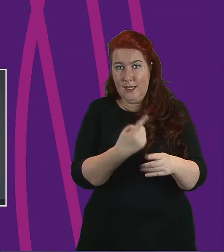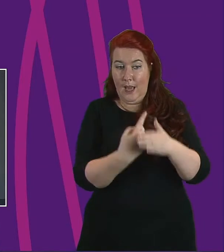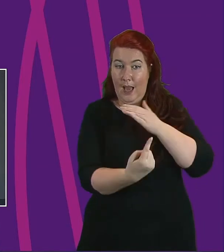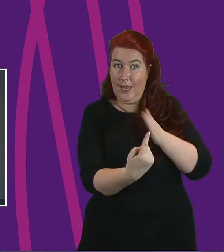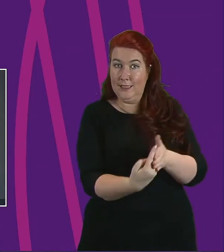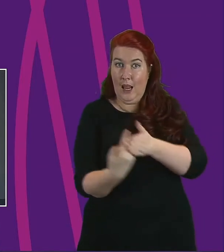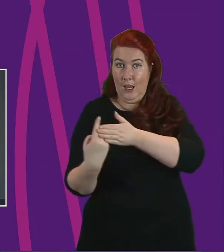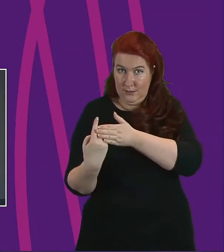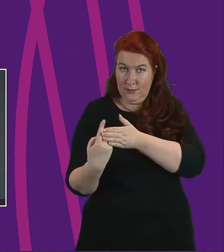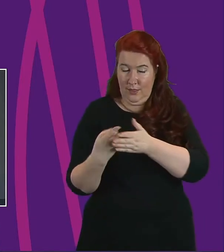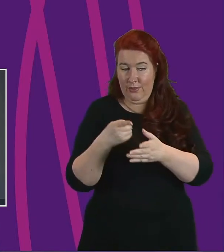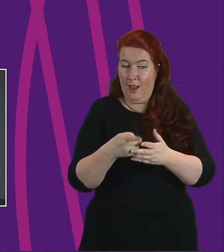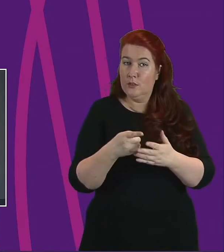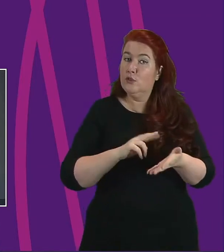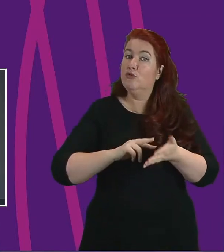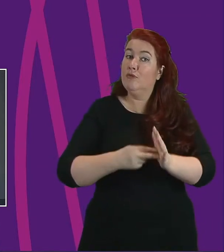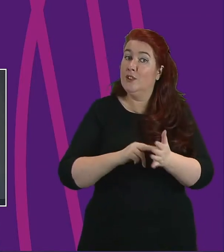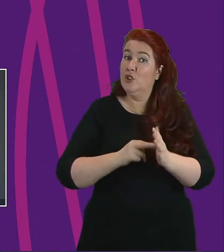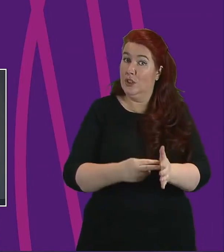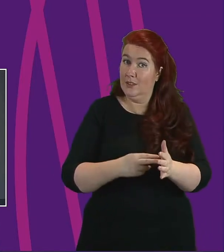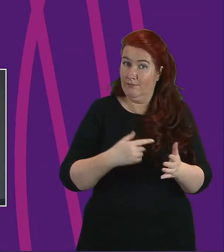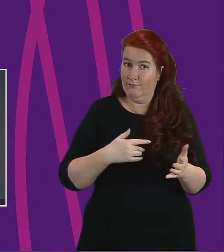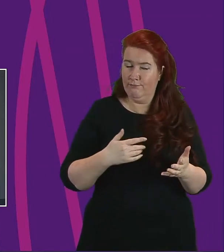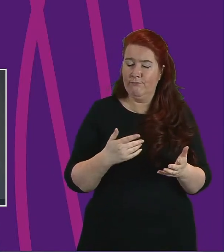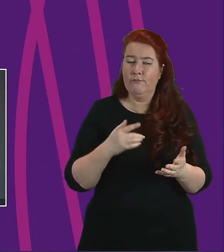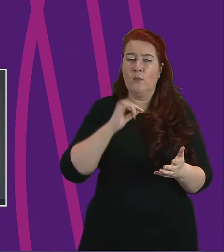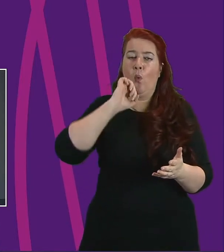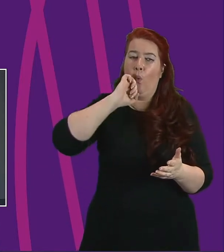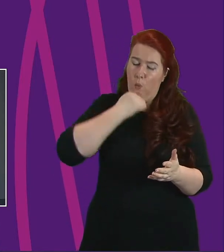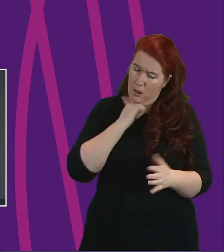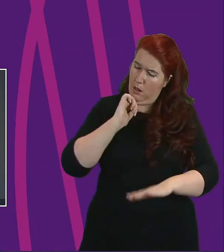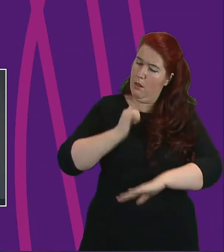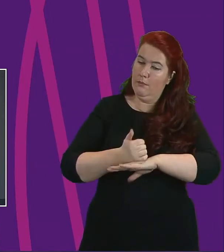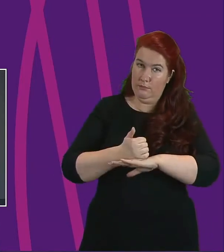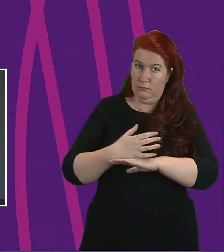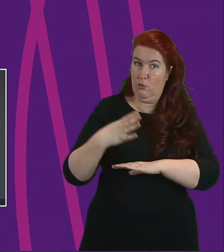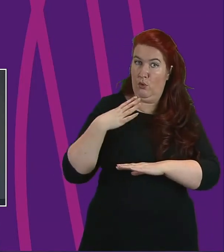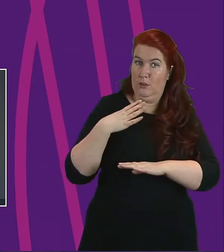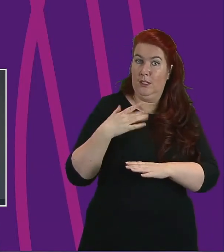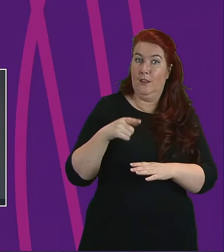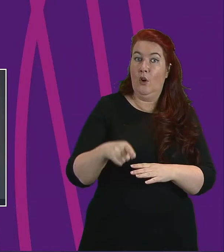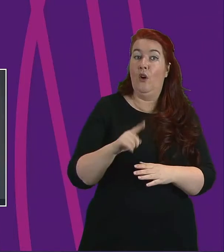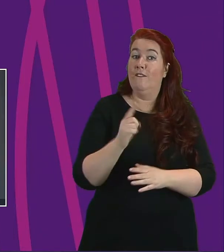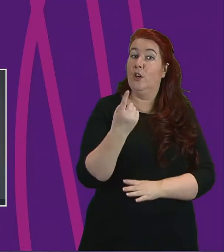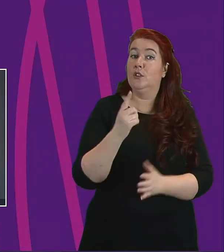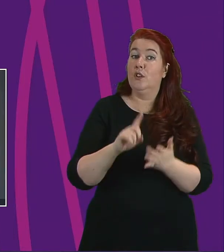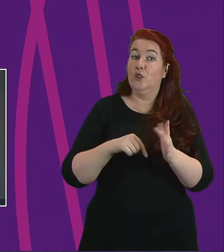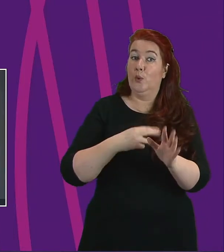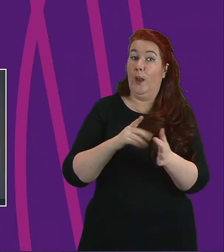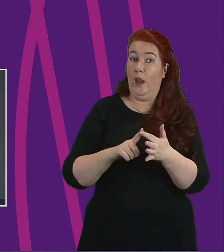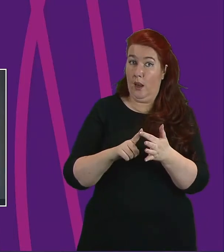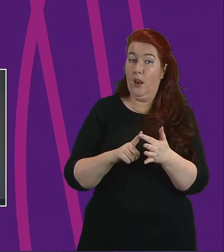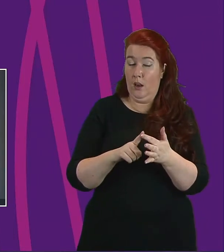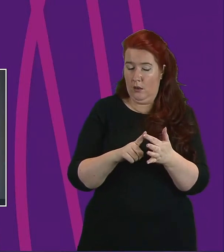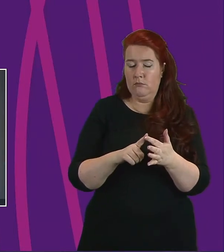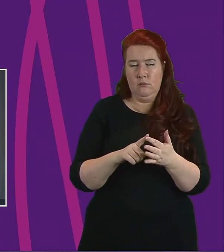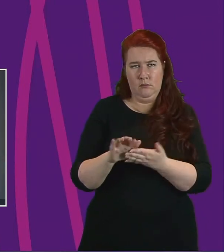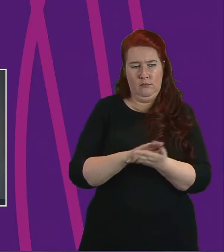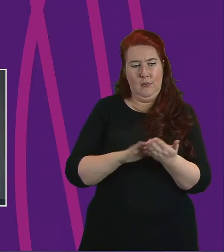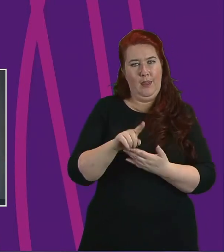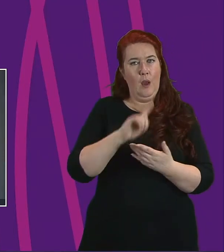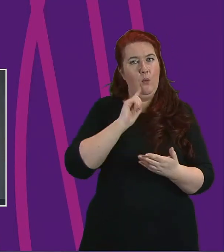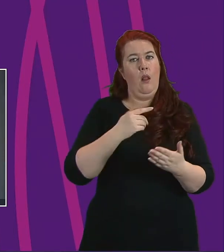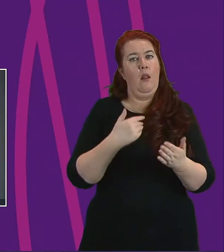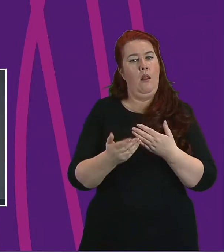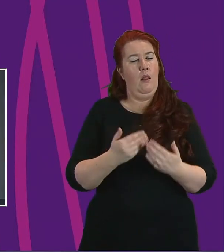the government is bringing forward will be in place to be operational on the 1st of June, which will address the issues that